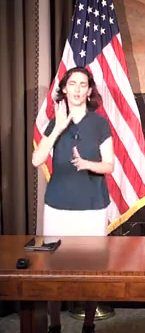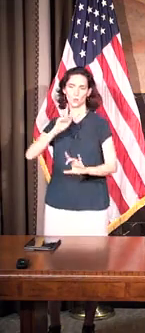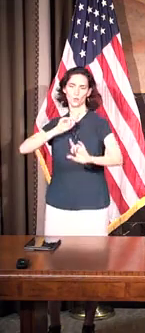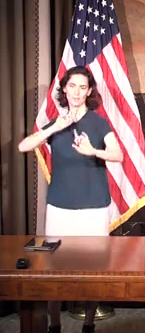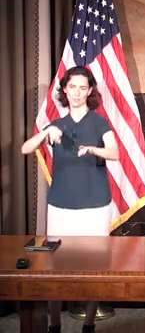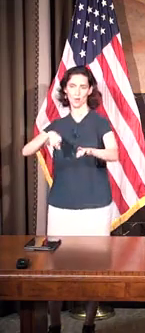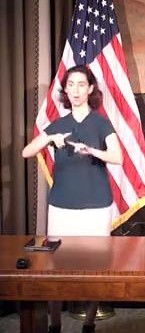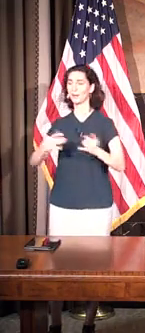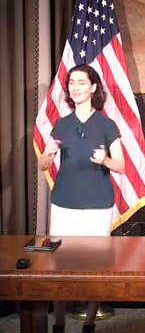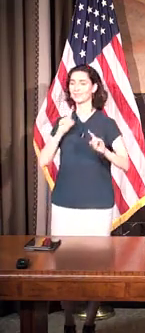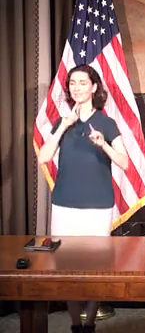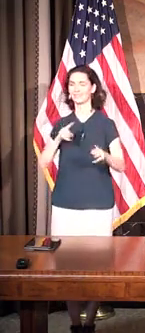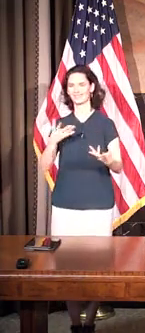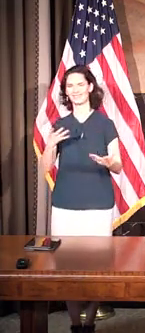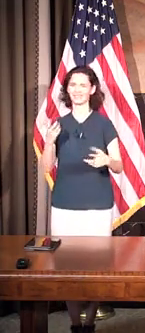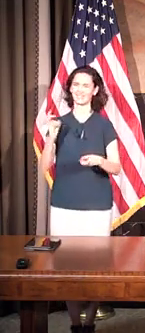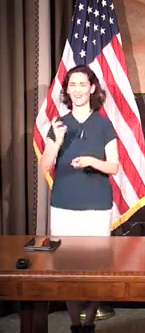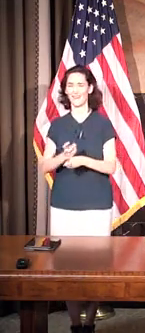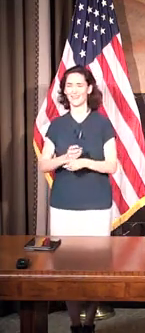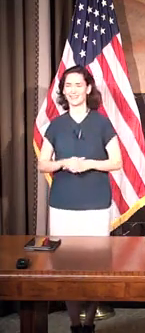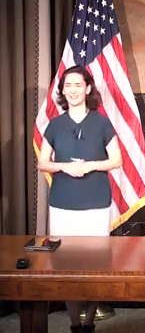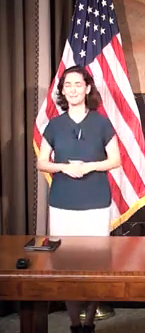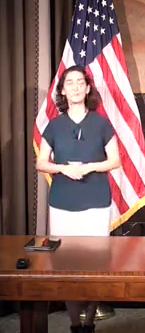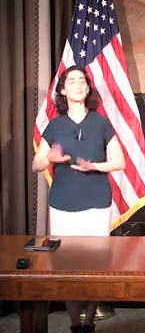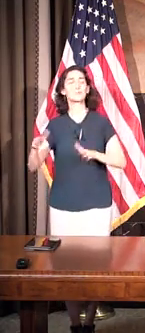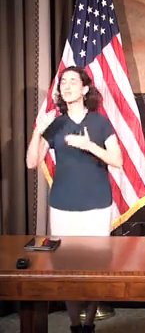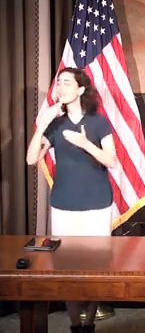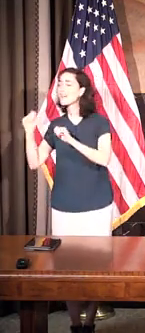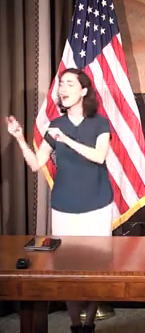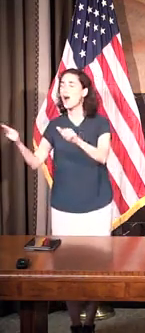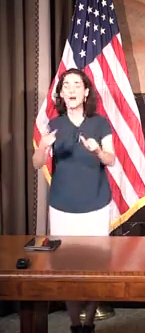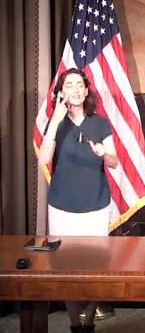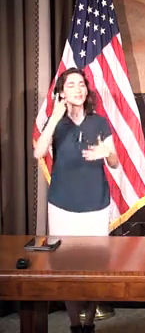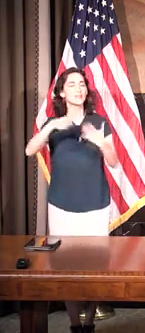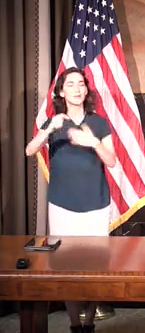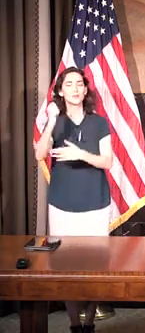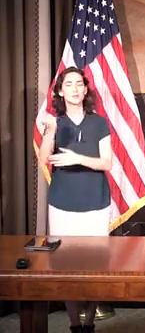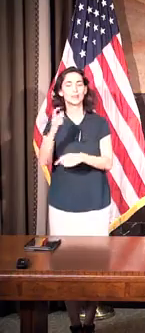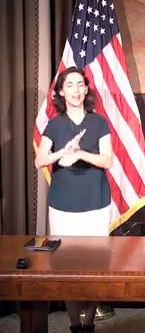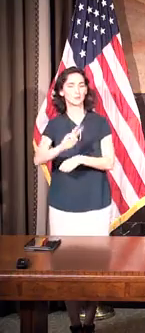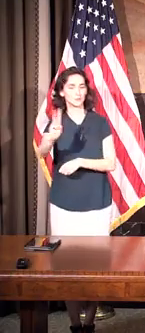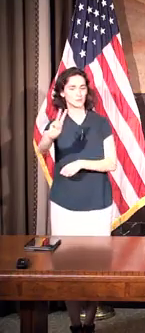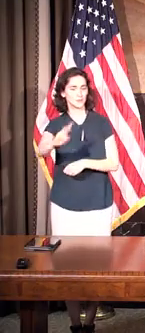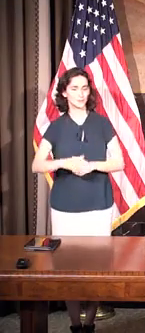it's going to be hard to respond to that question. Look, thank all of you. We'll see you next Tuesday at 2.